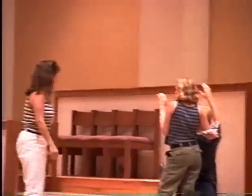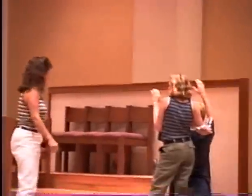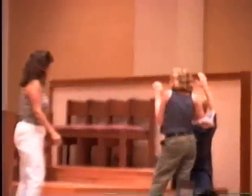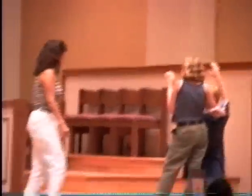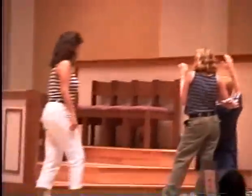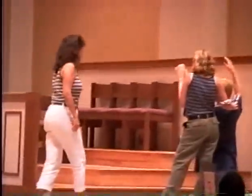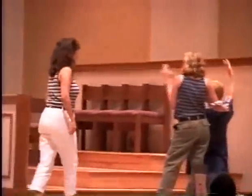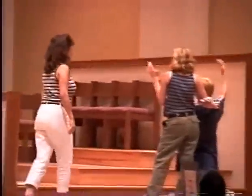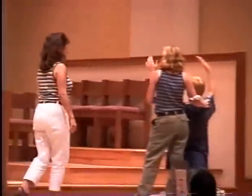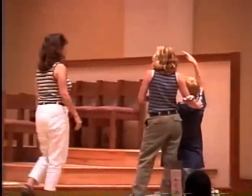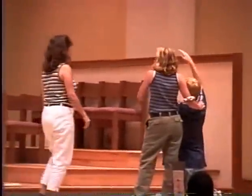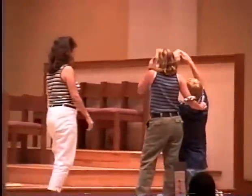Let's see if they need some help.